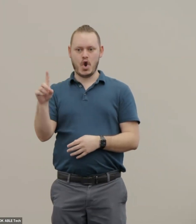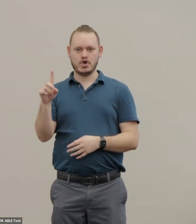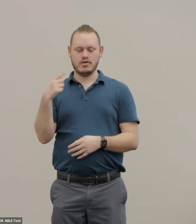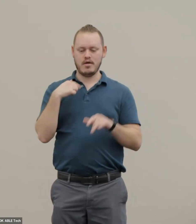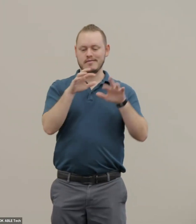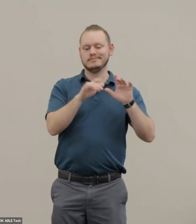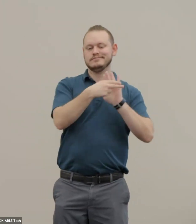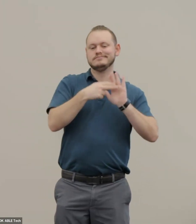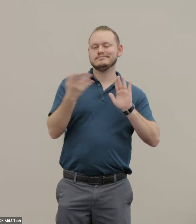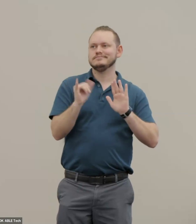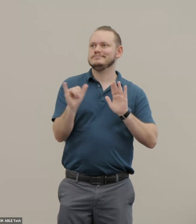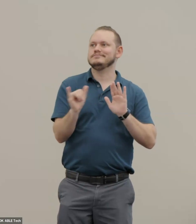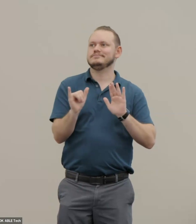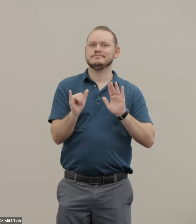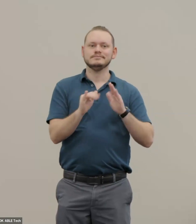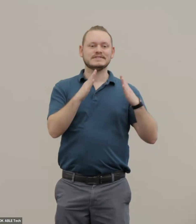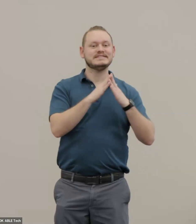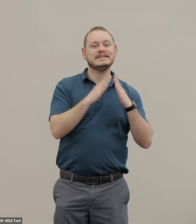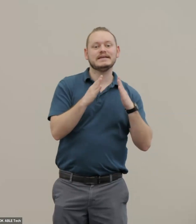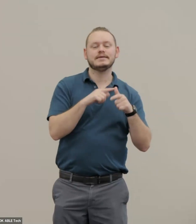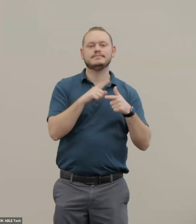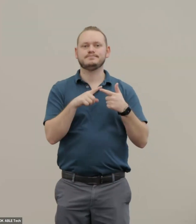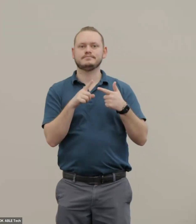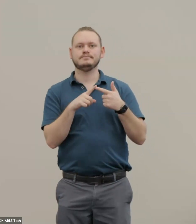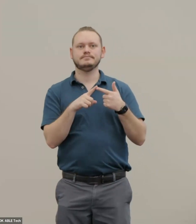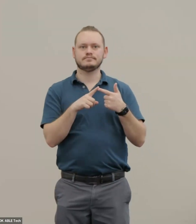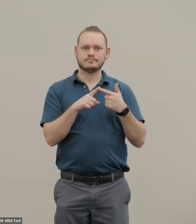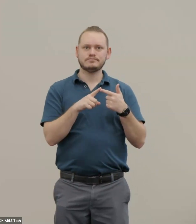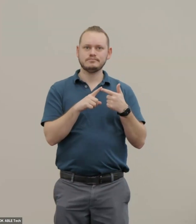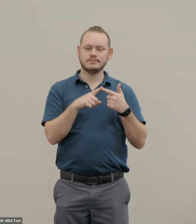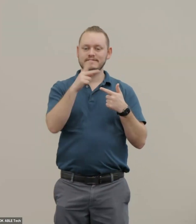I could type something like, city,